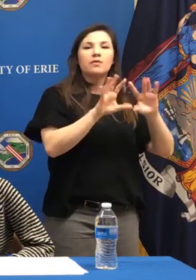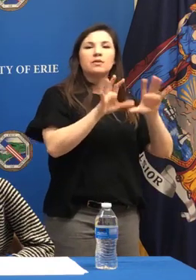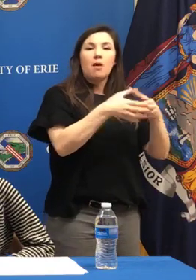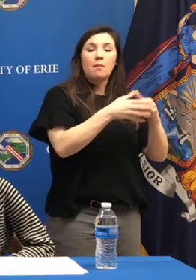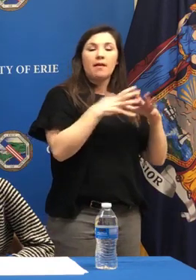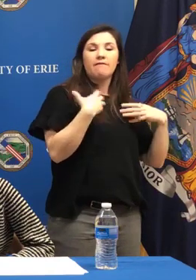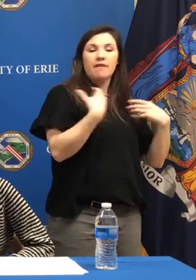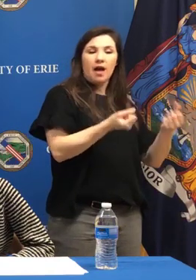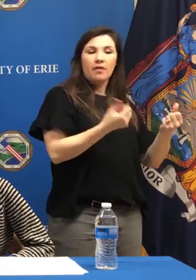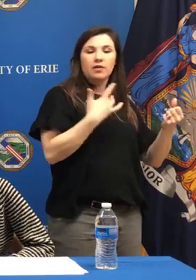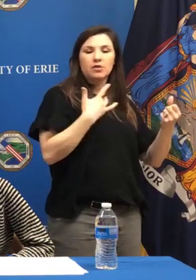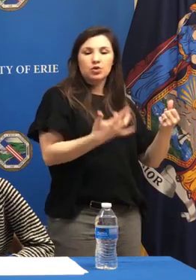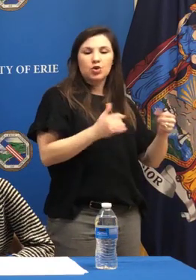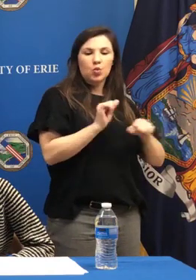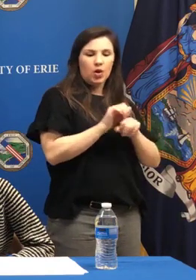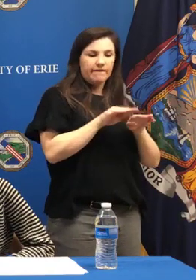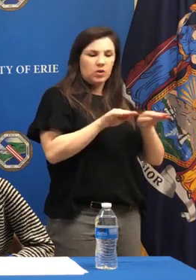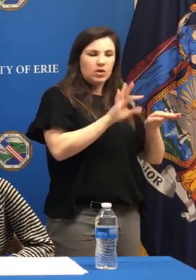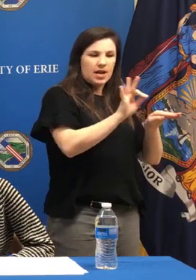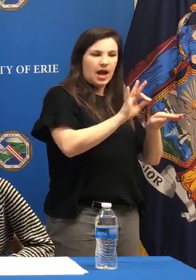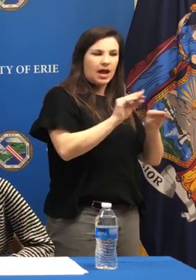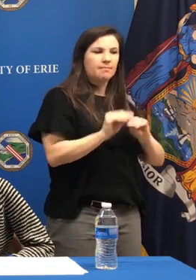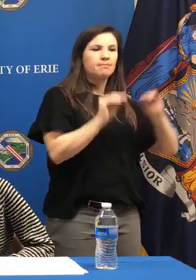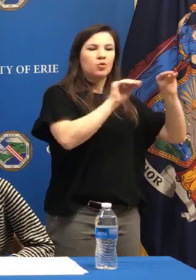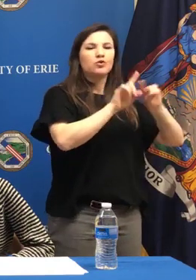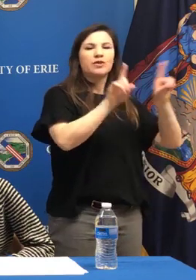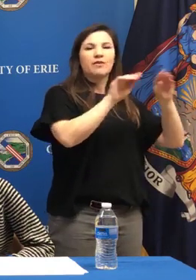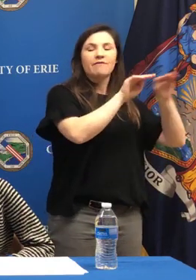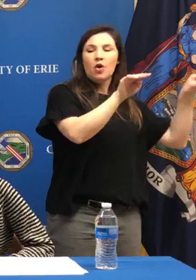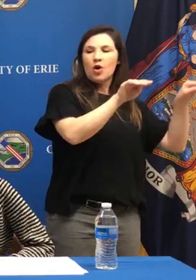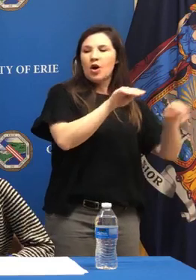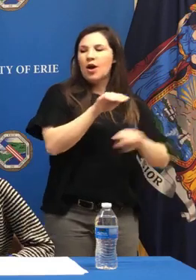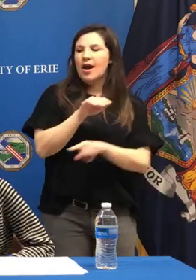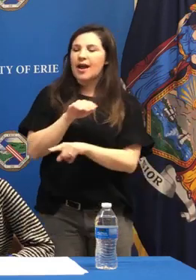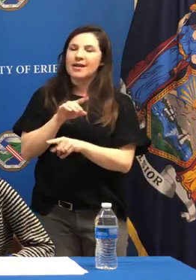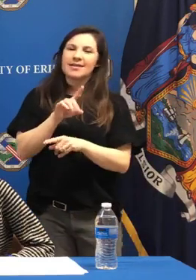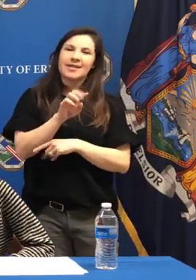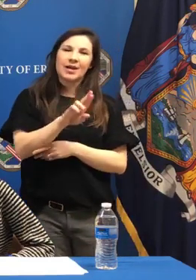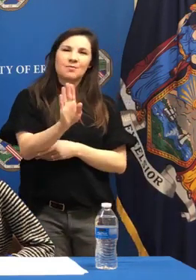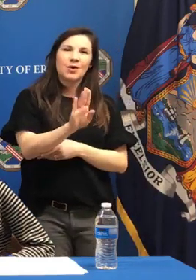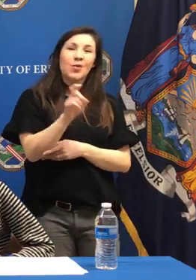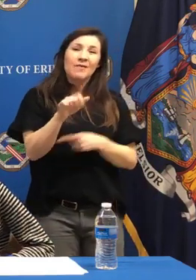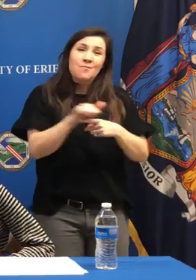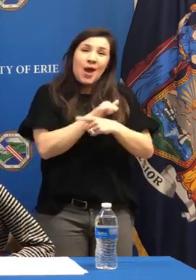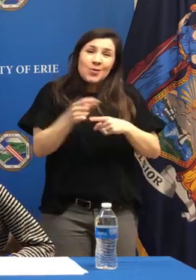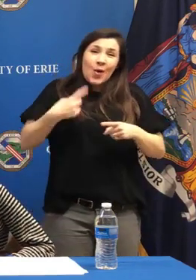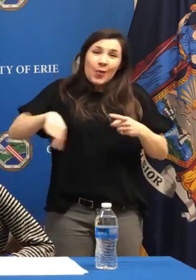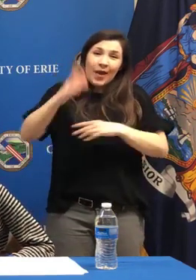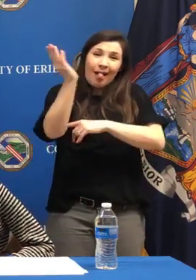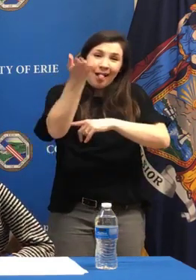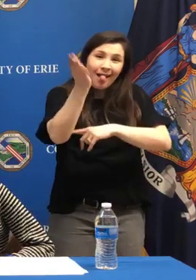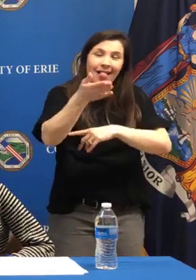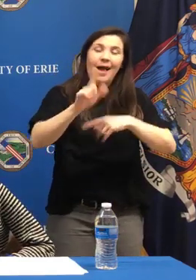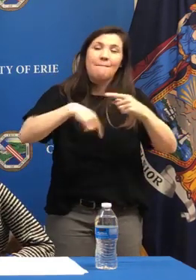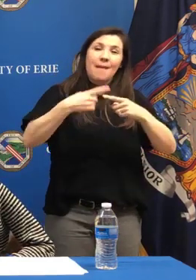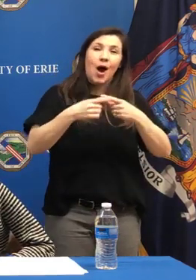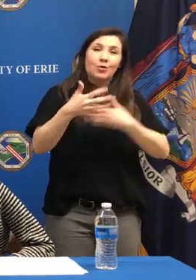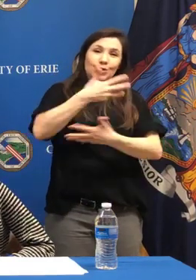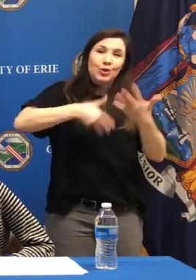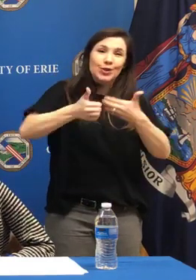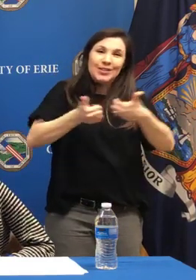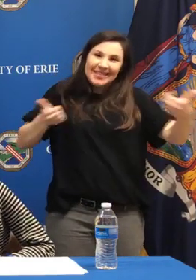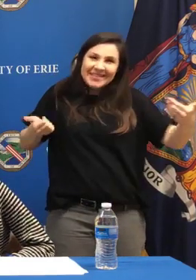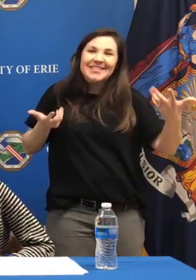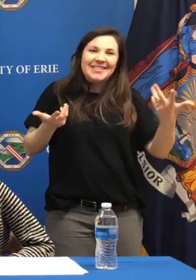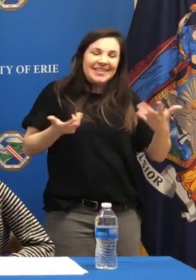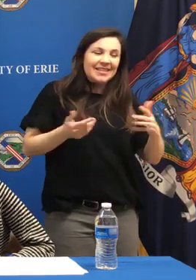normally work on 9 to a different floor. And we have to practice what we preach with Yes. social distancing. Yes, so we had to just move them around,